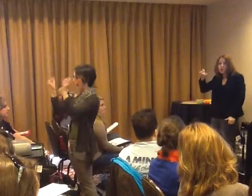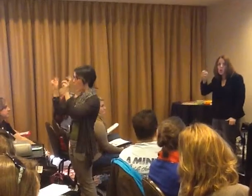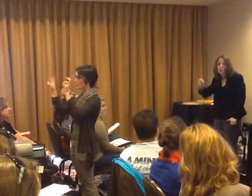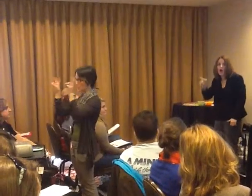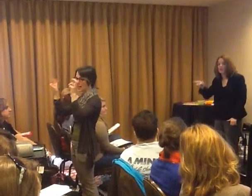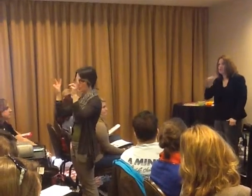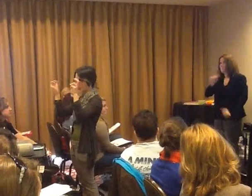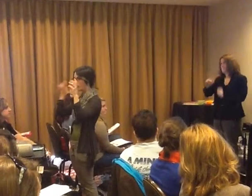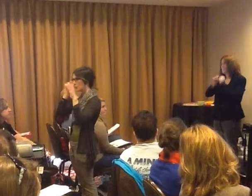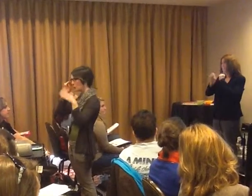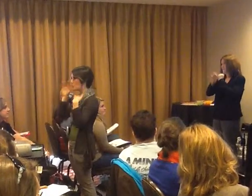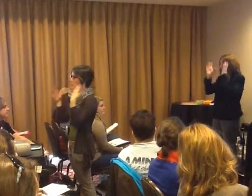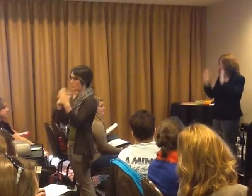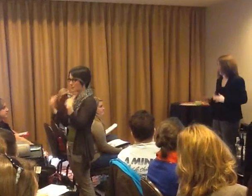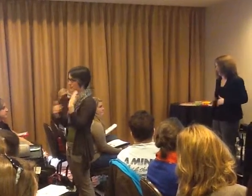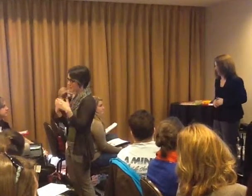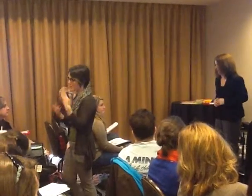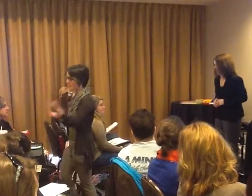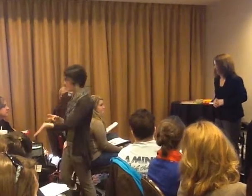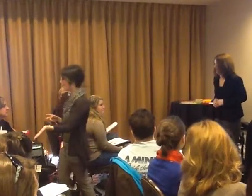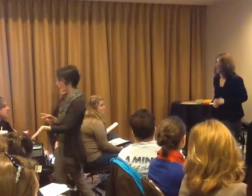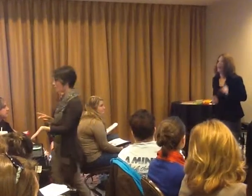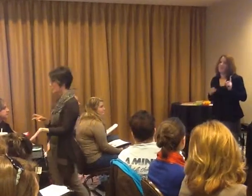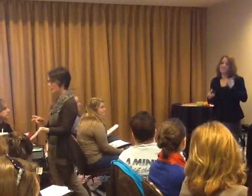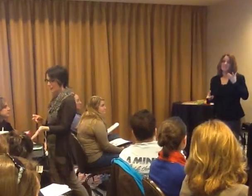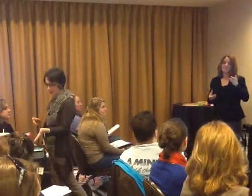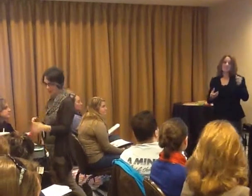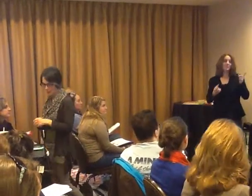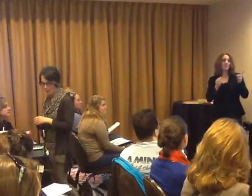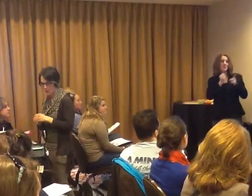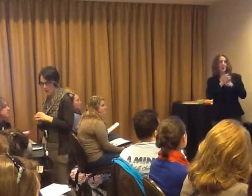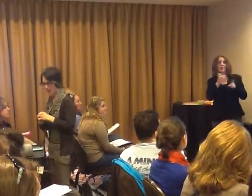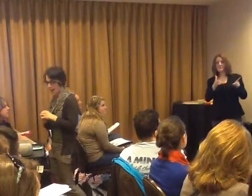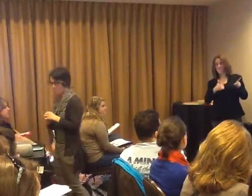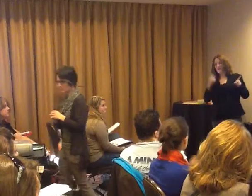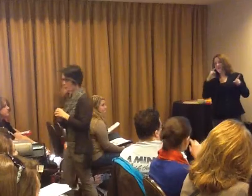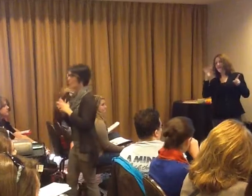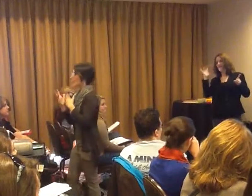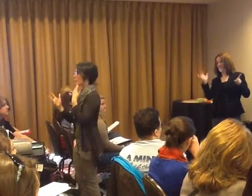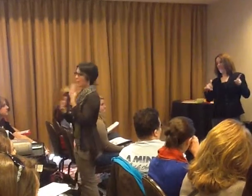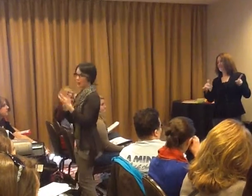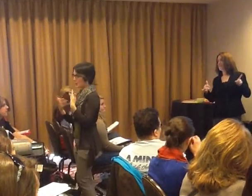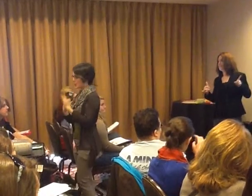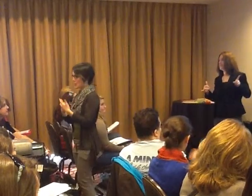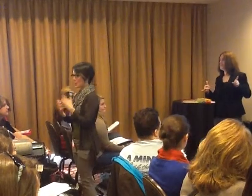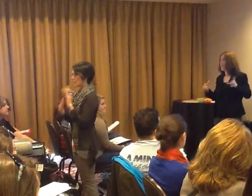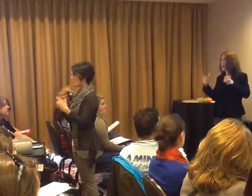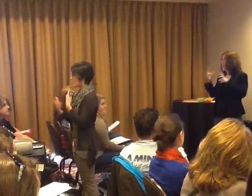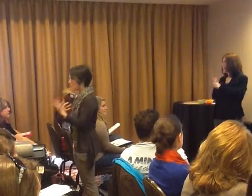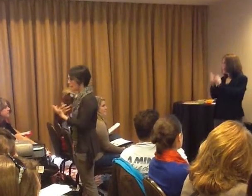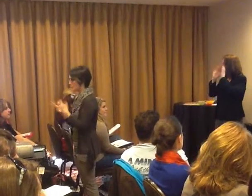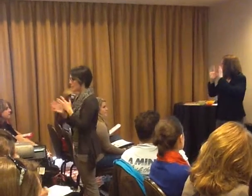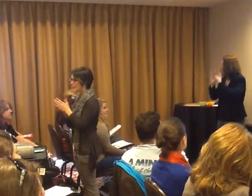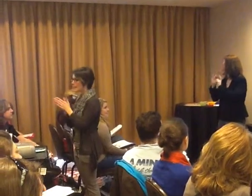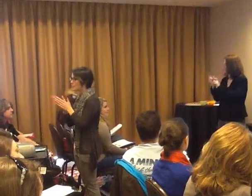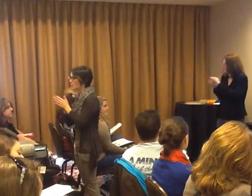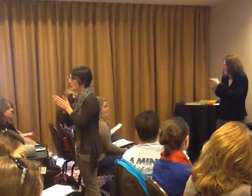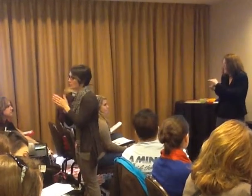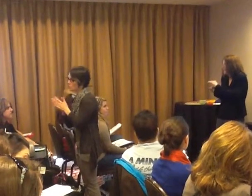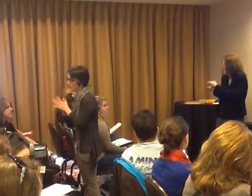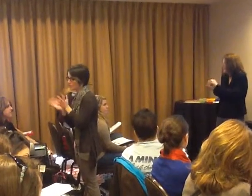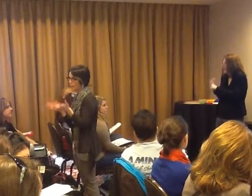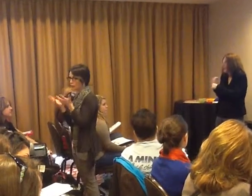an advertiser in her room. So this made me think of Lisa Bendinelli, where you know, grab their attention, give them hints, make